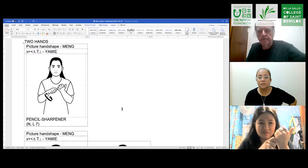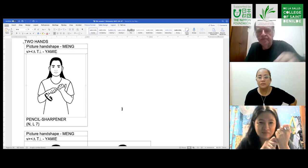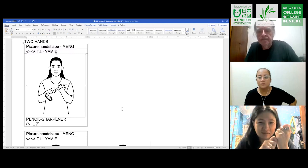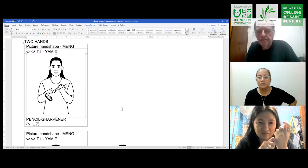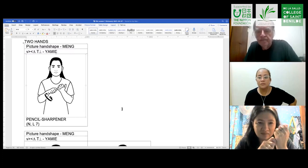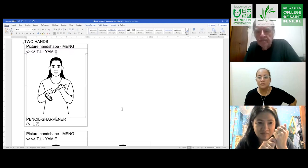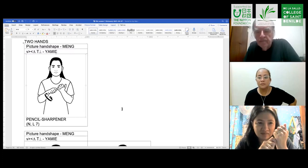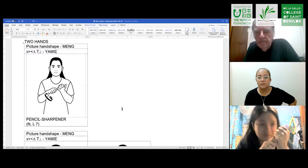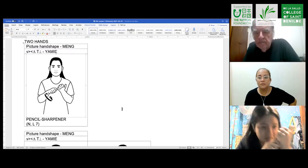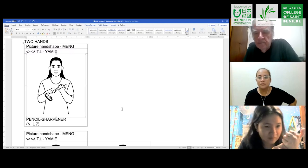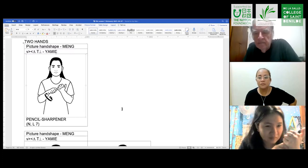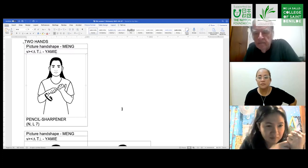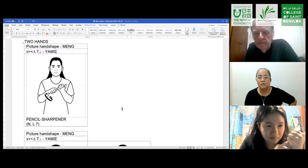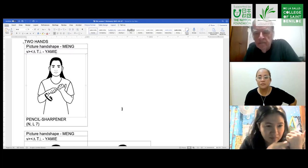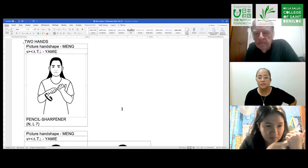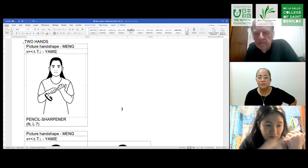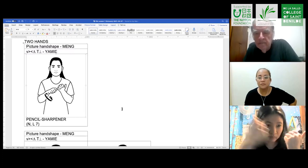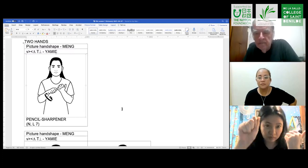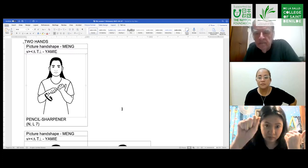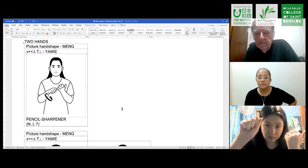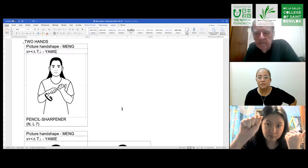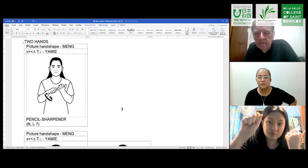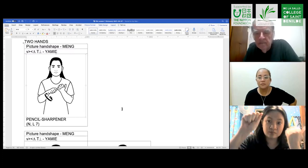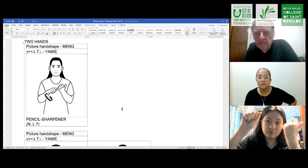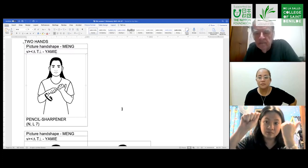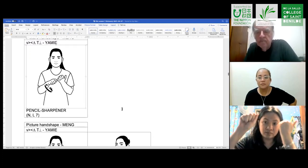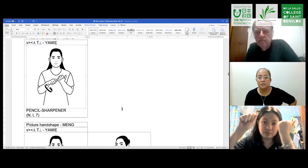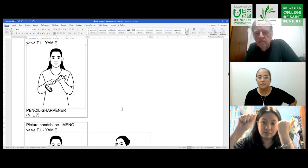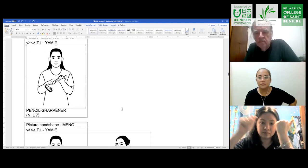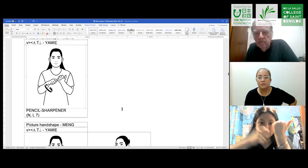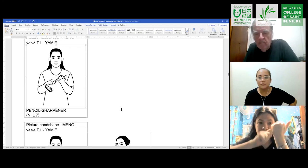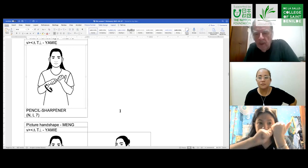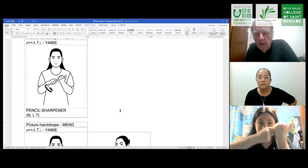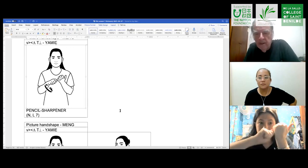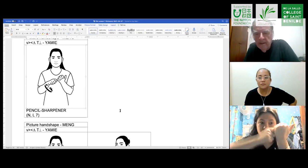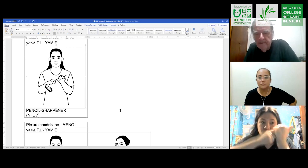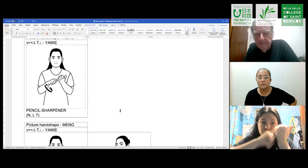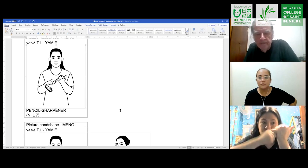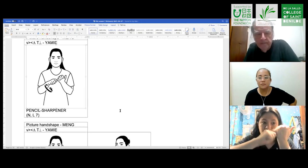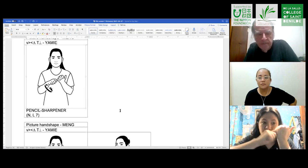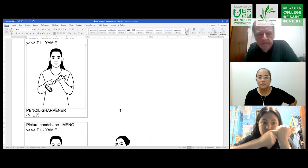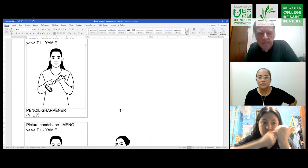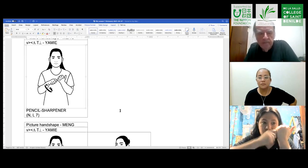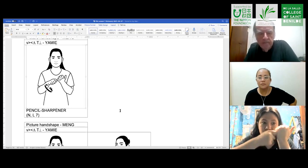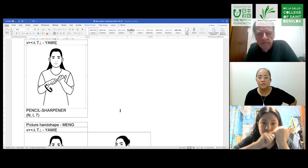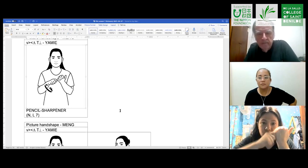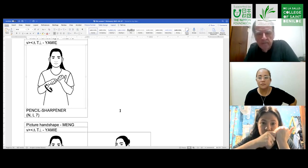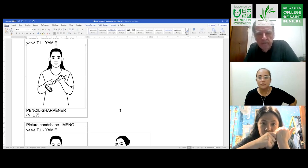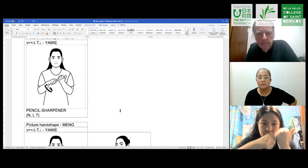Sorry, I'm getting thrown off because I'm left-handed. I have to use my right hand. All Okay. right, here is pencil